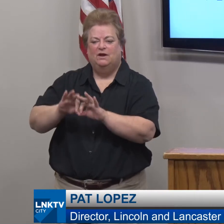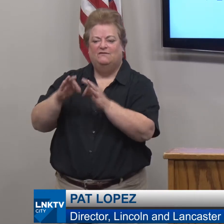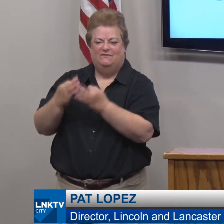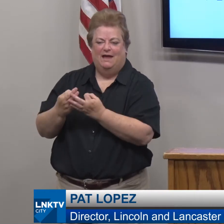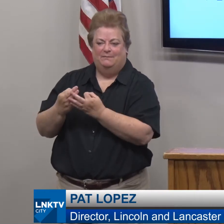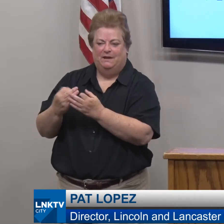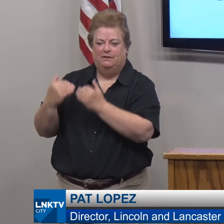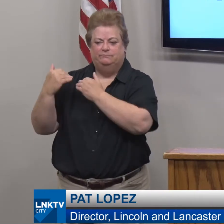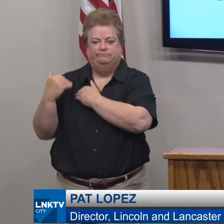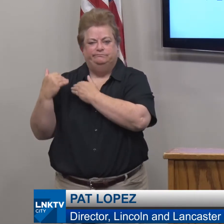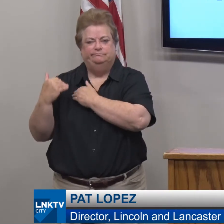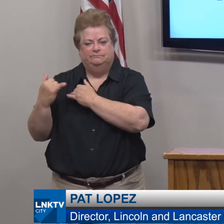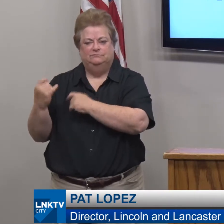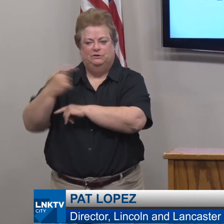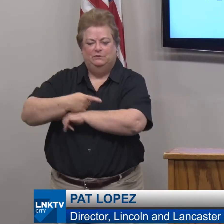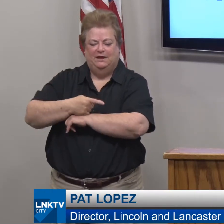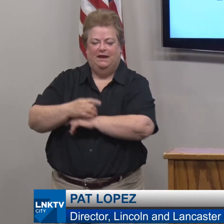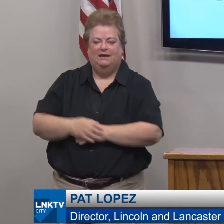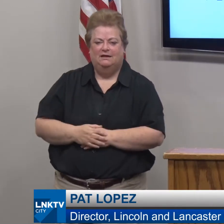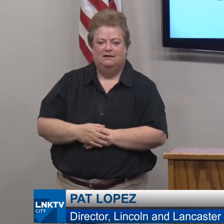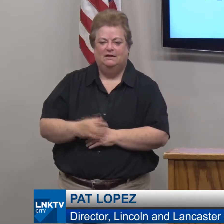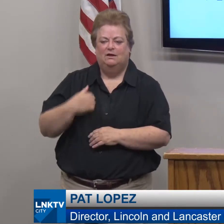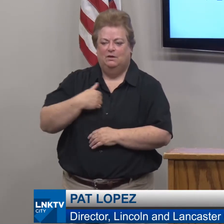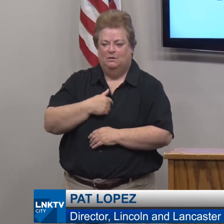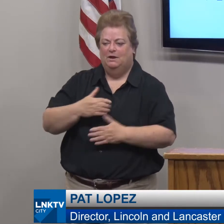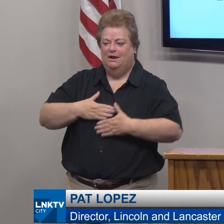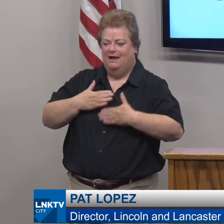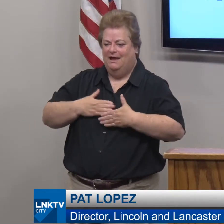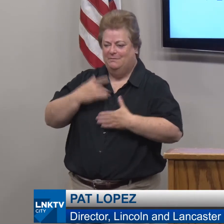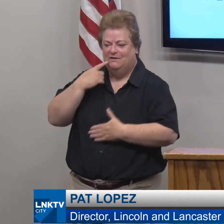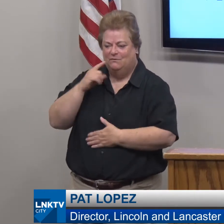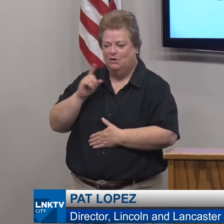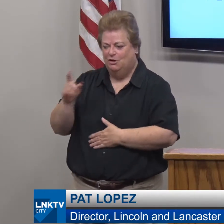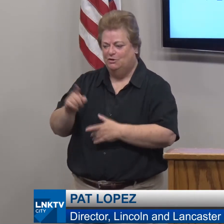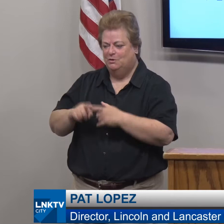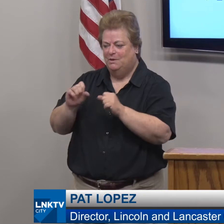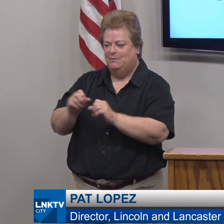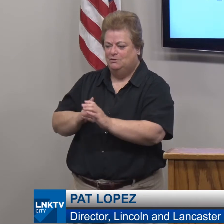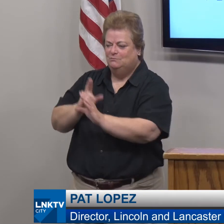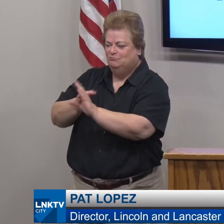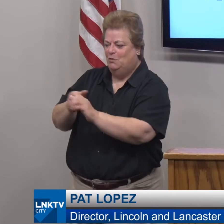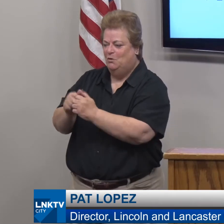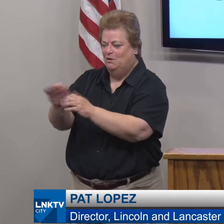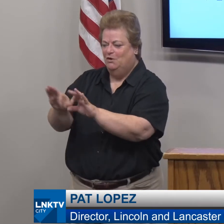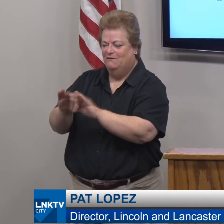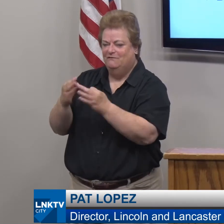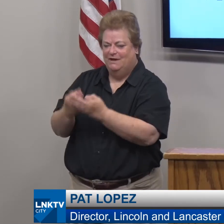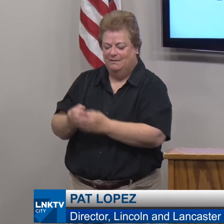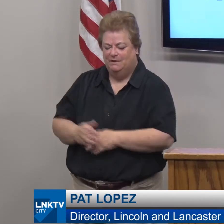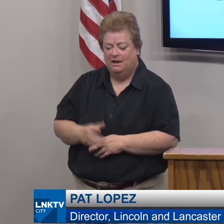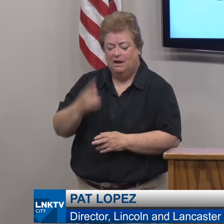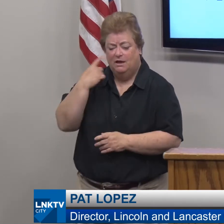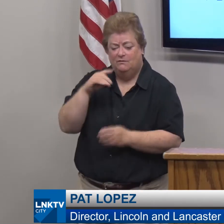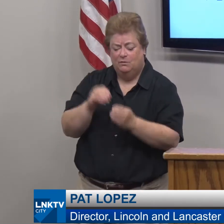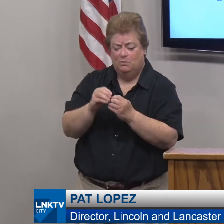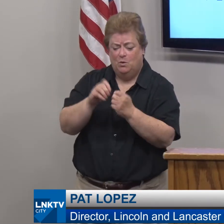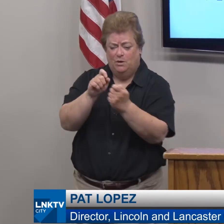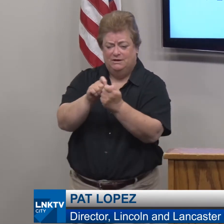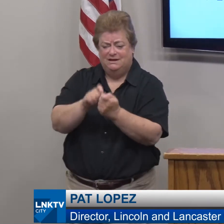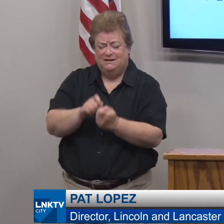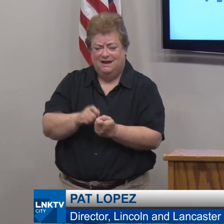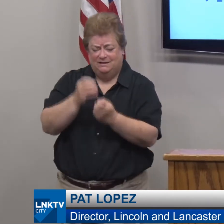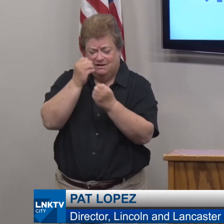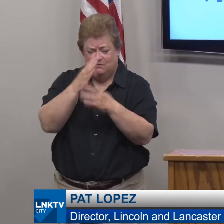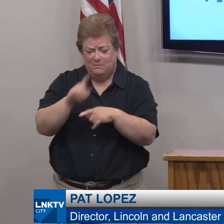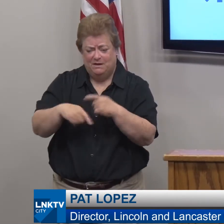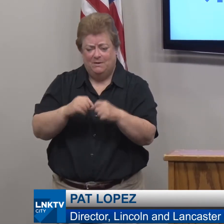obligations today, and we're happy for her to be able to be with her family. For more detailed information about